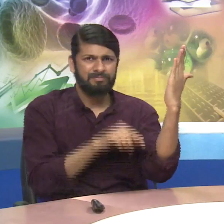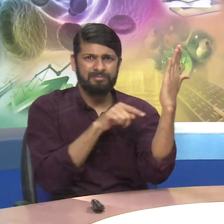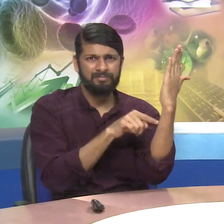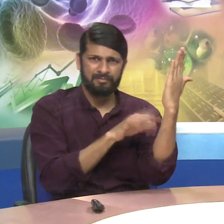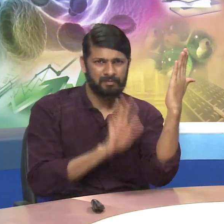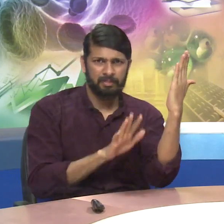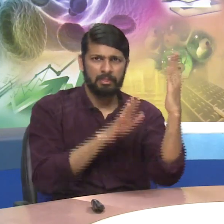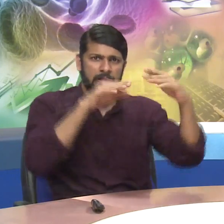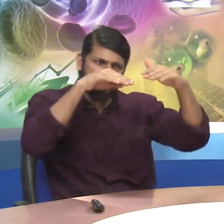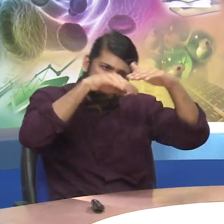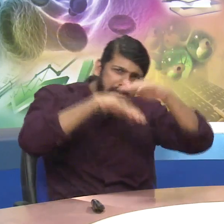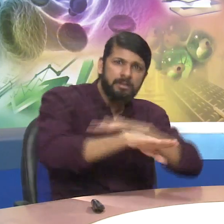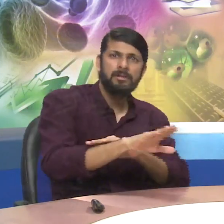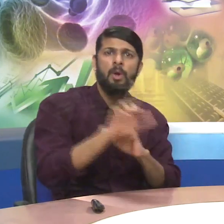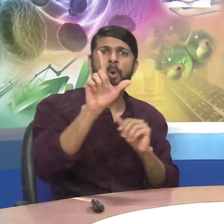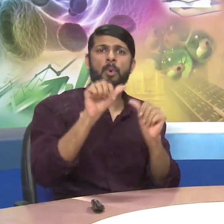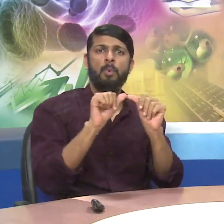we all know that it is a paper.